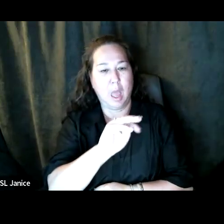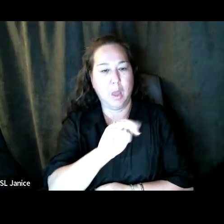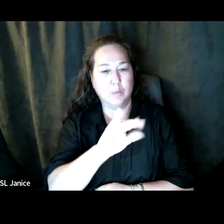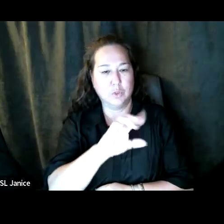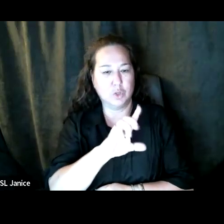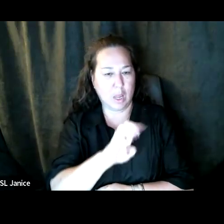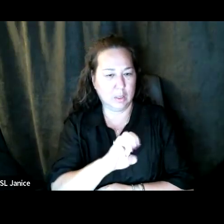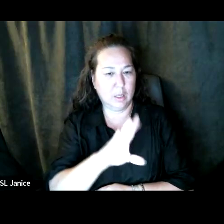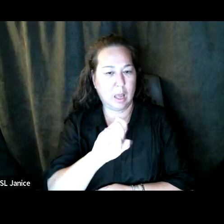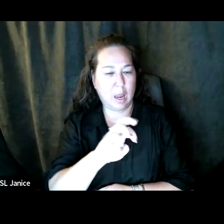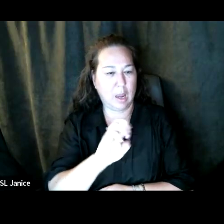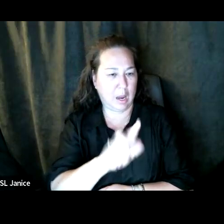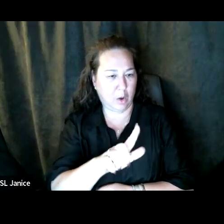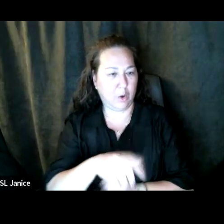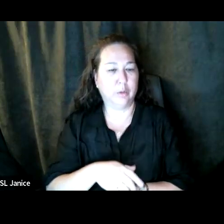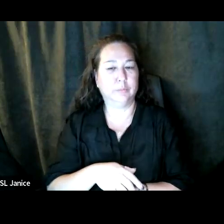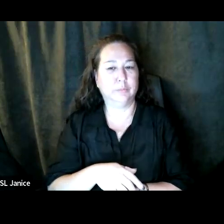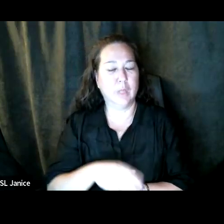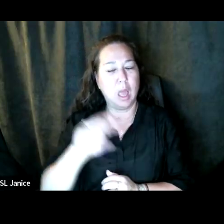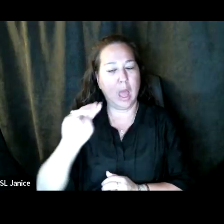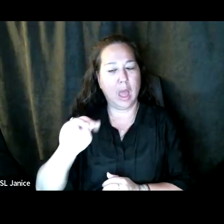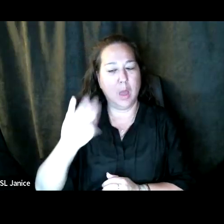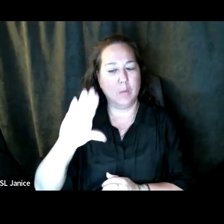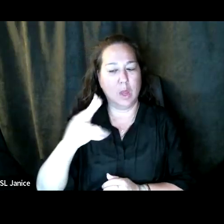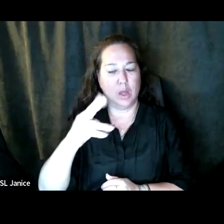Gregor. Michelle Carroll.